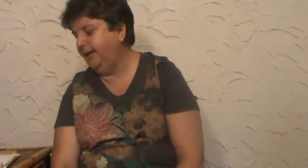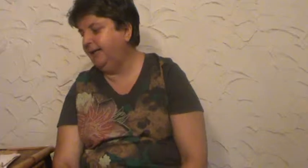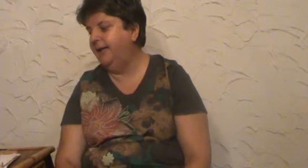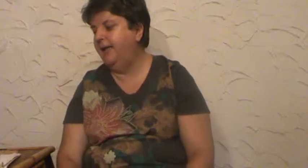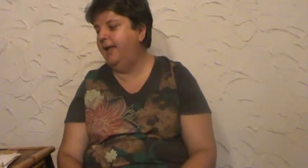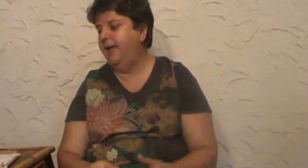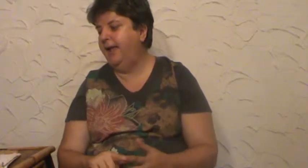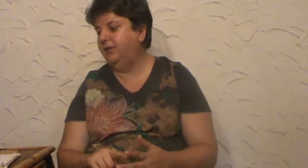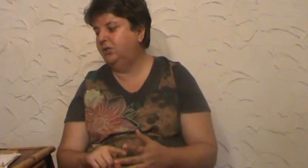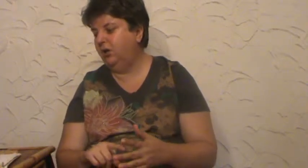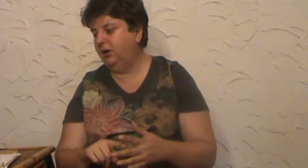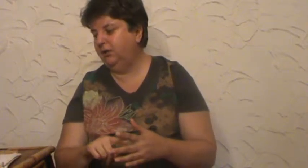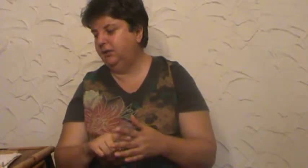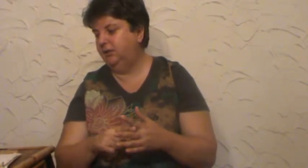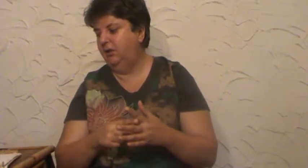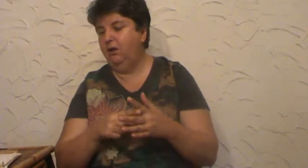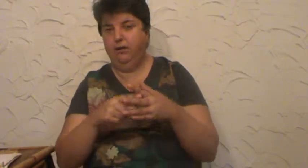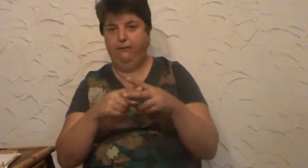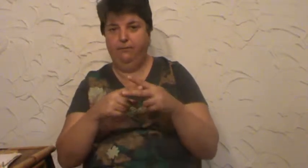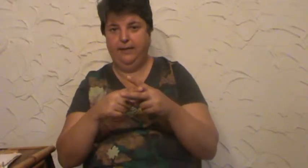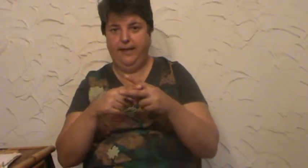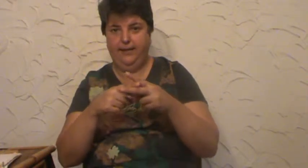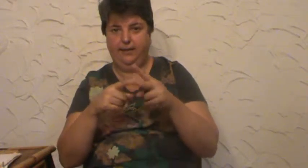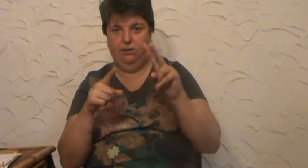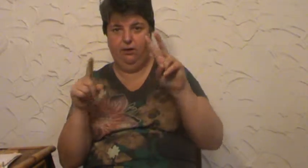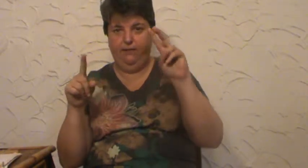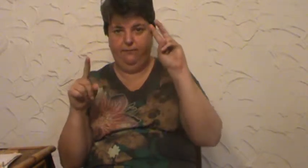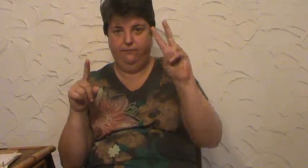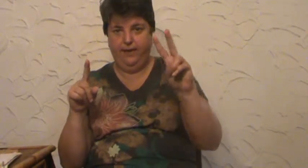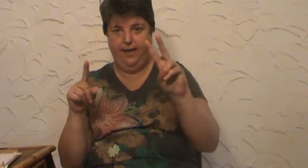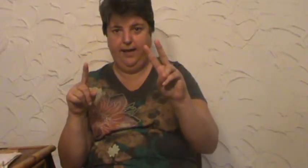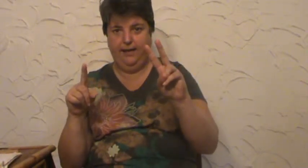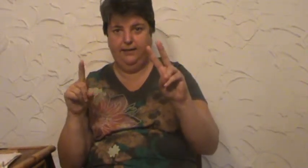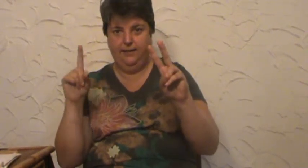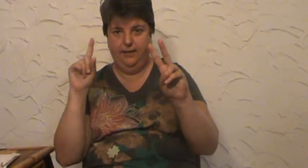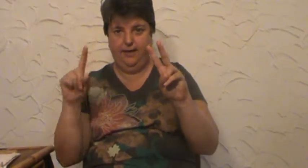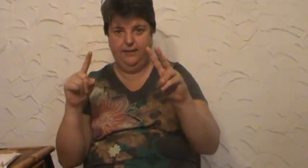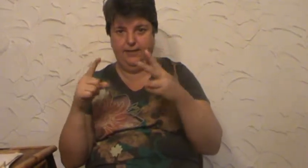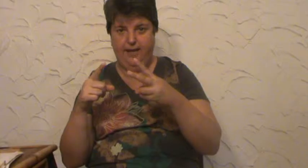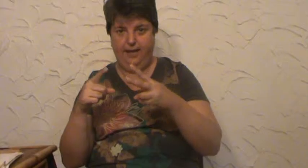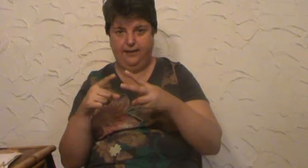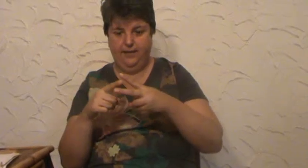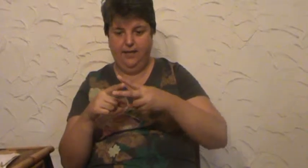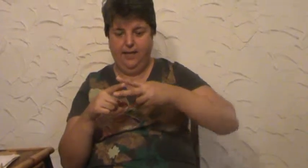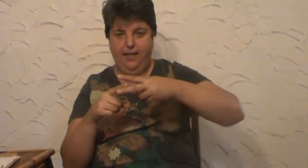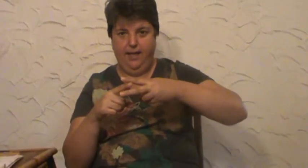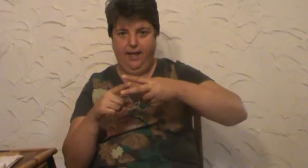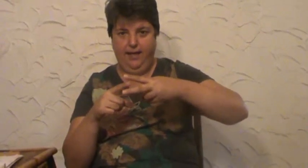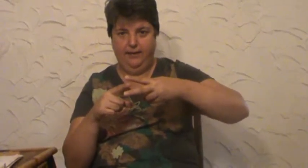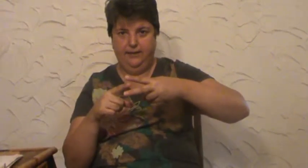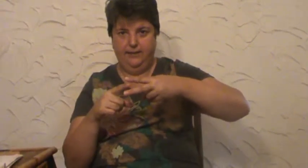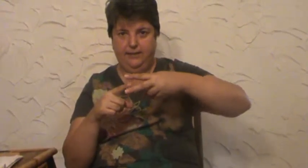Mechanic and start. Okay, for mechanic, you have a V hand and a D hand. And this